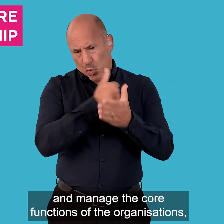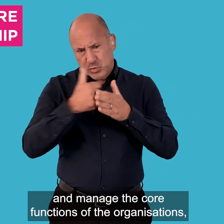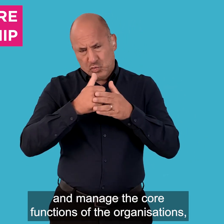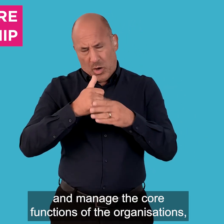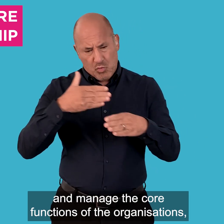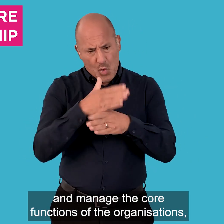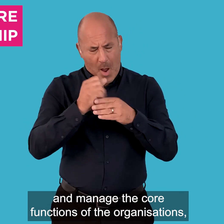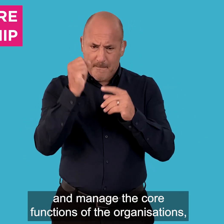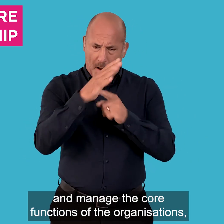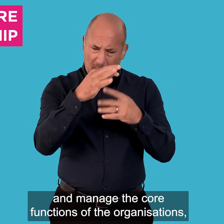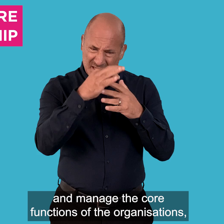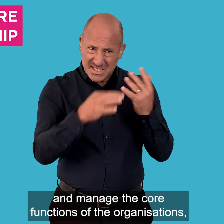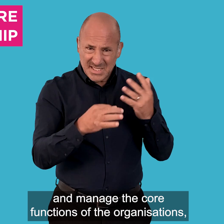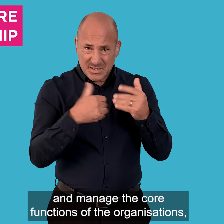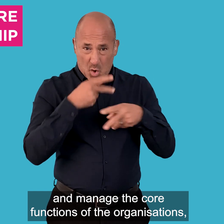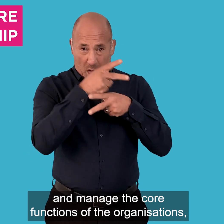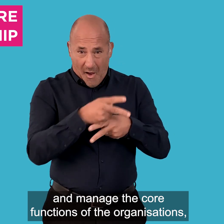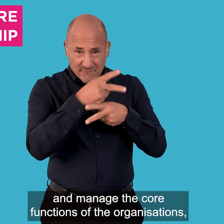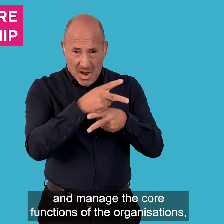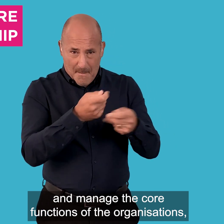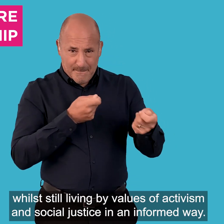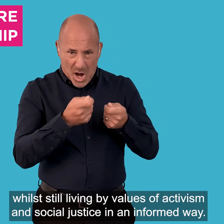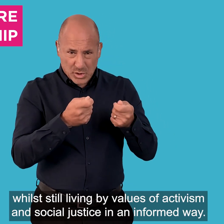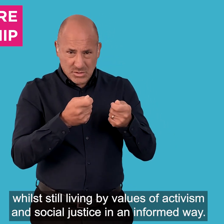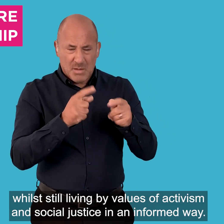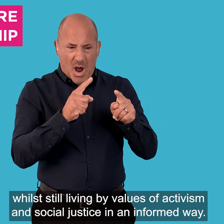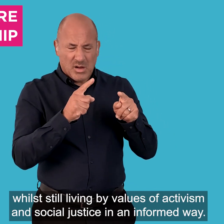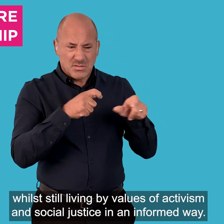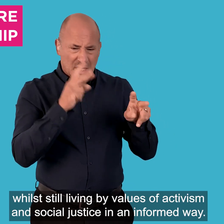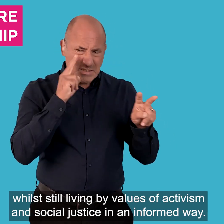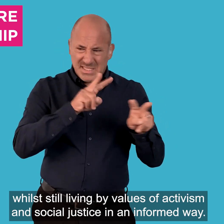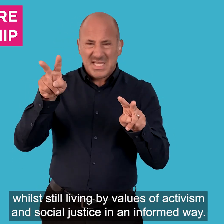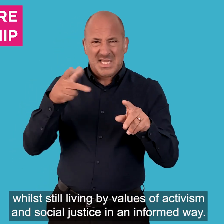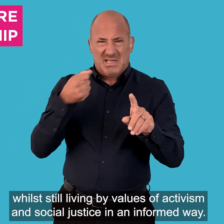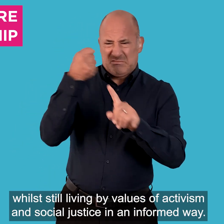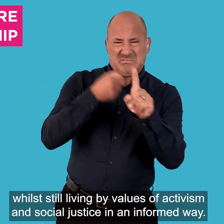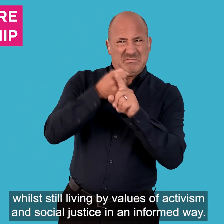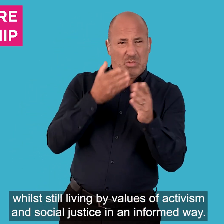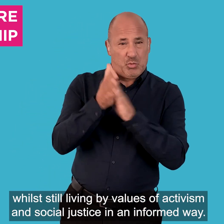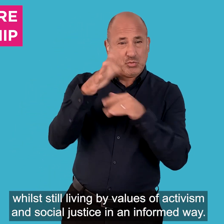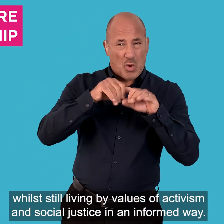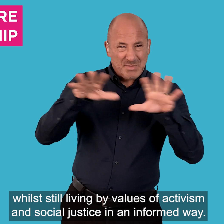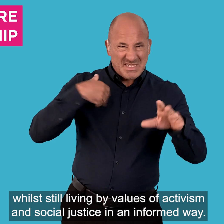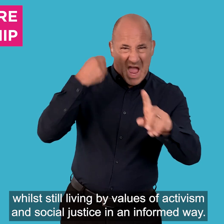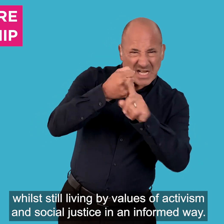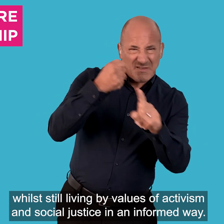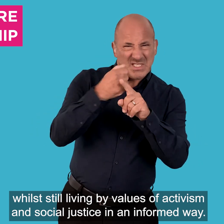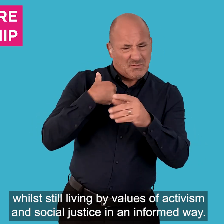and manage the core functions of the organisations whilst still living by values of activism